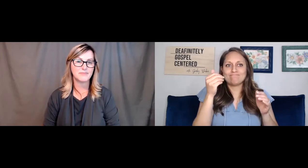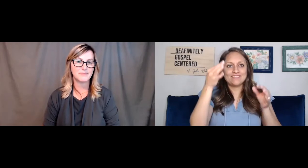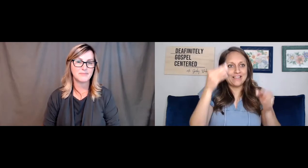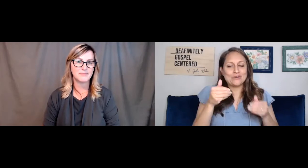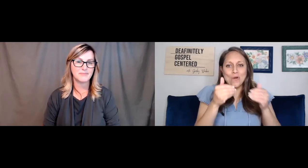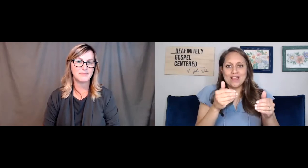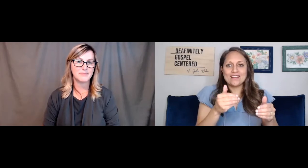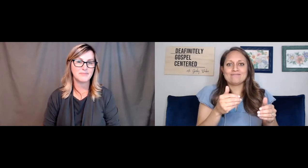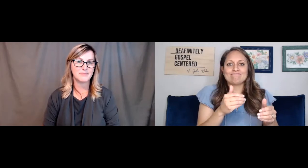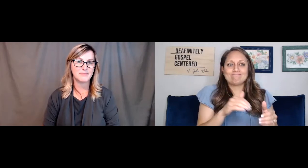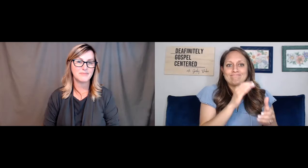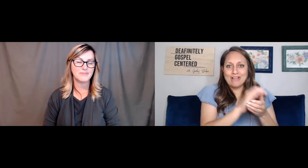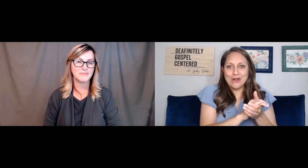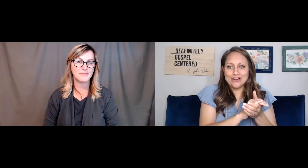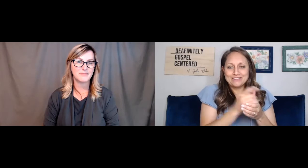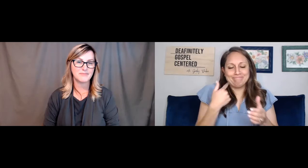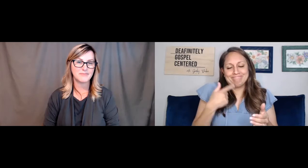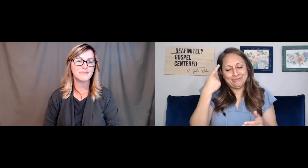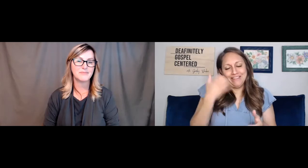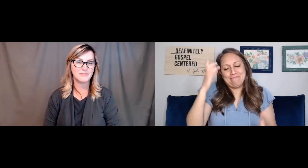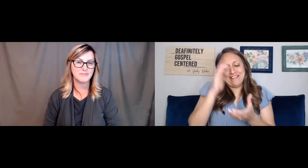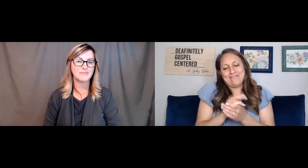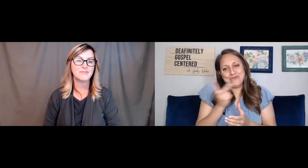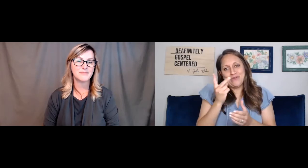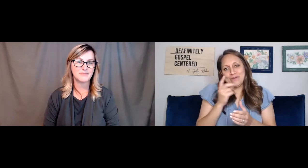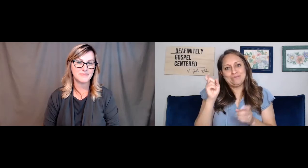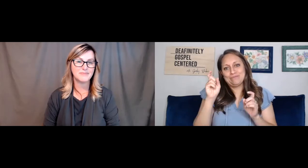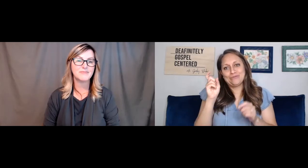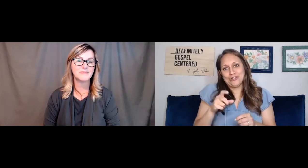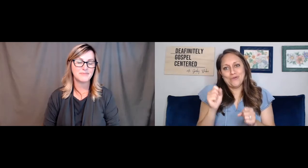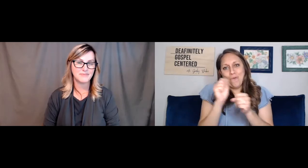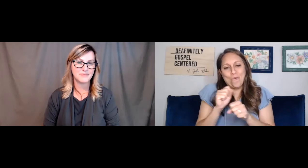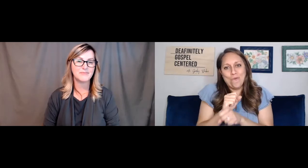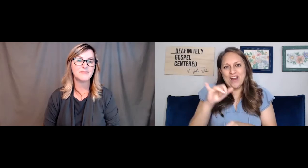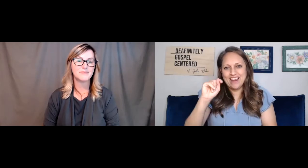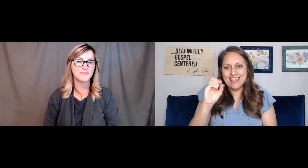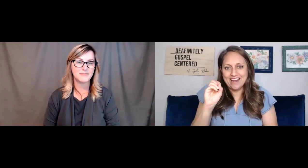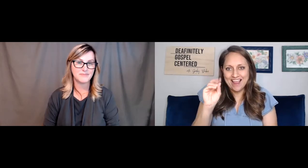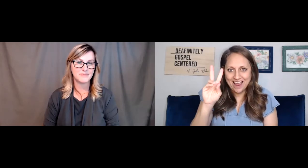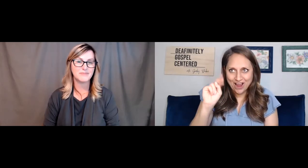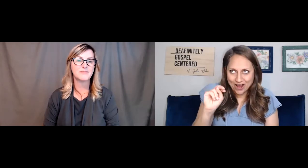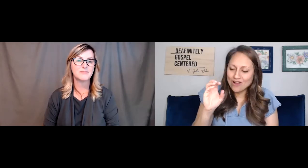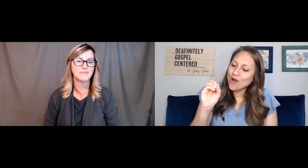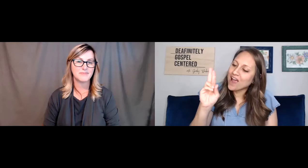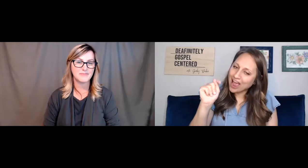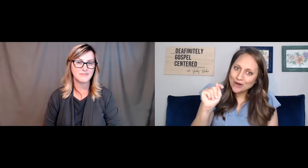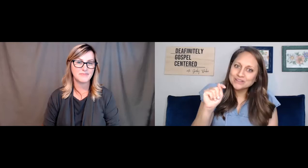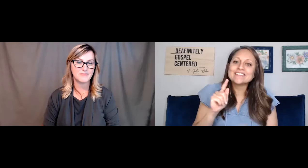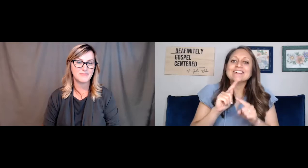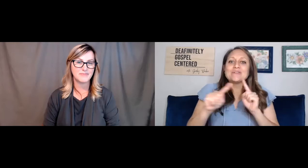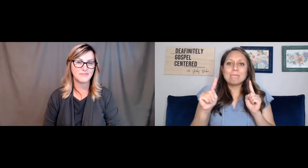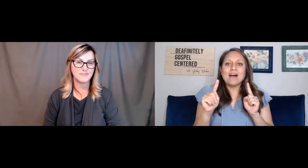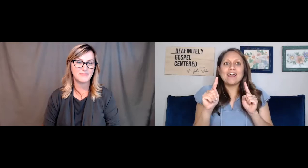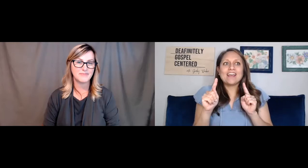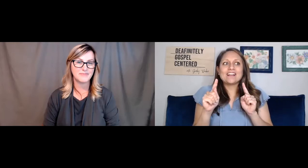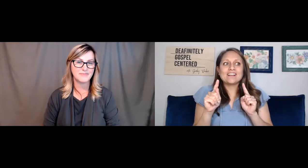growing up, I just know there's a lot of things my father did that I didn't necessarily agree with, not just a